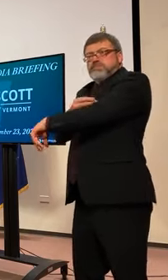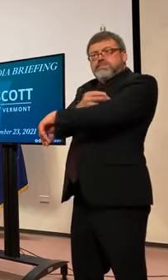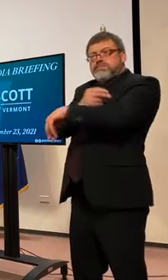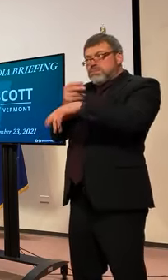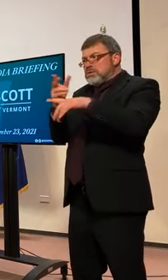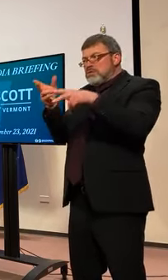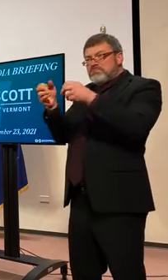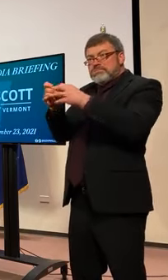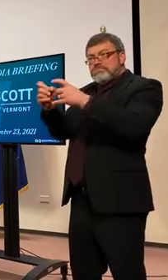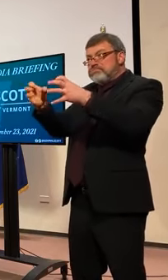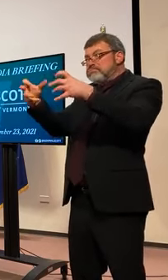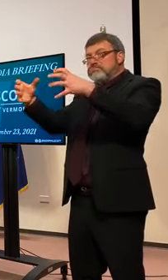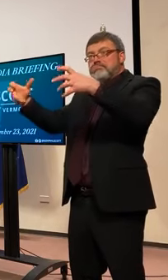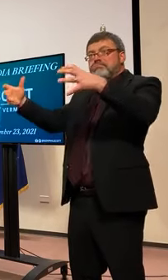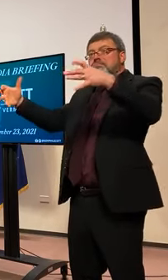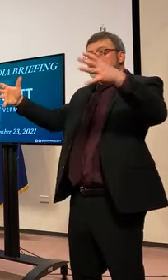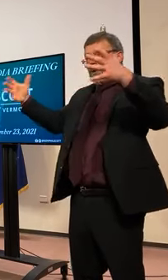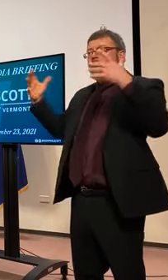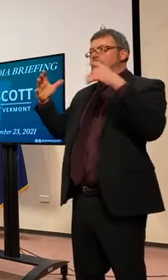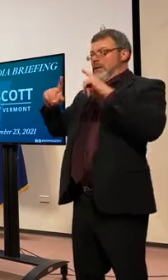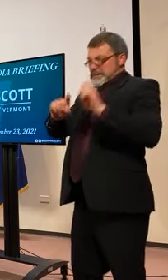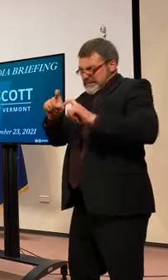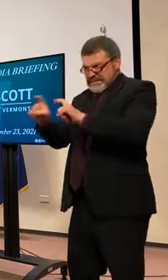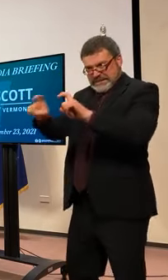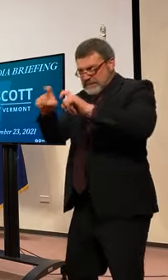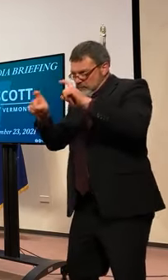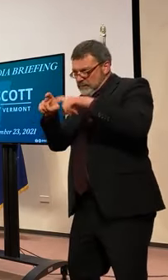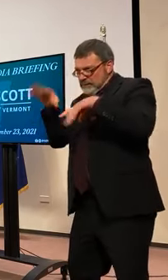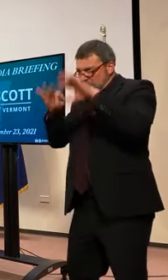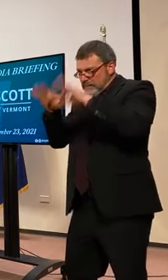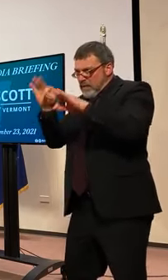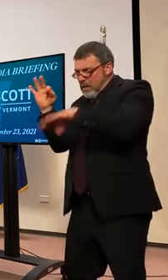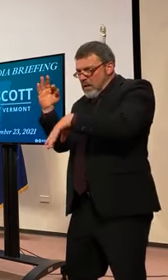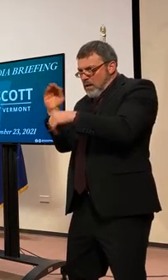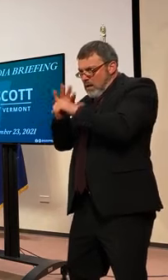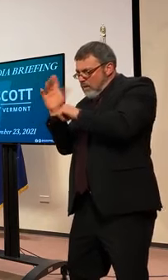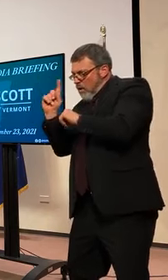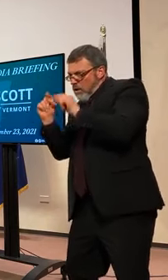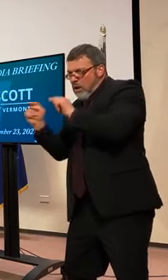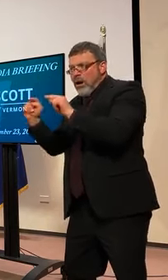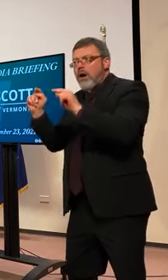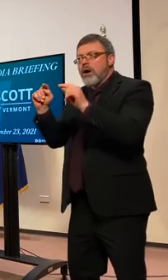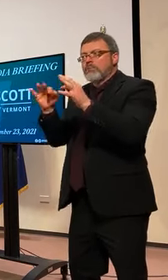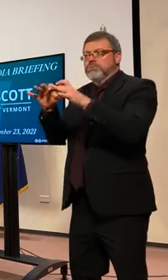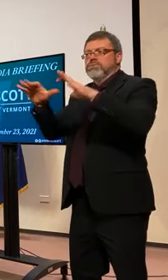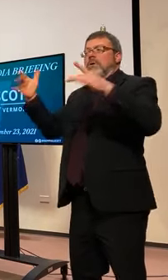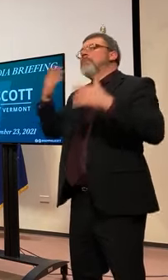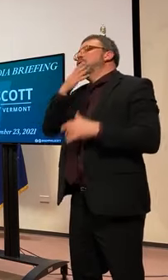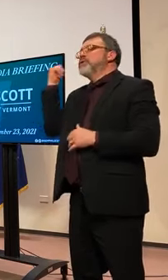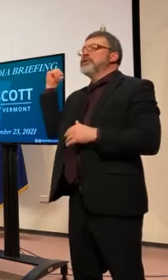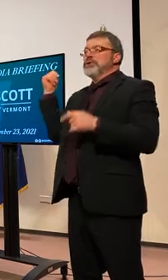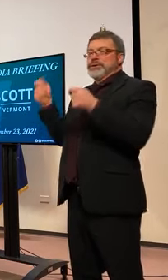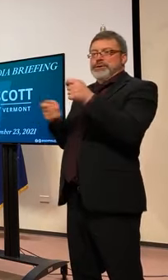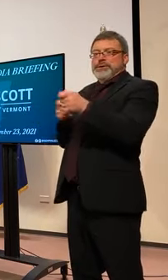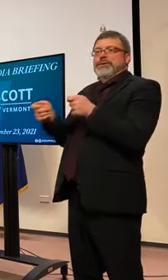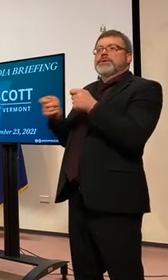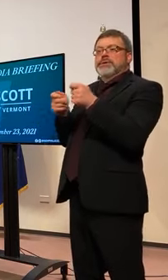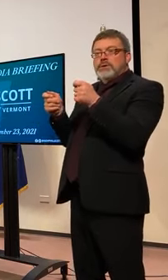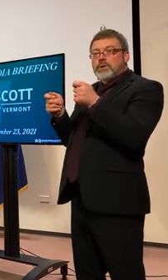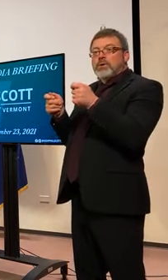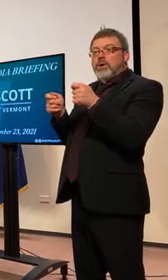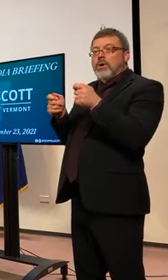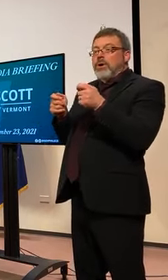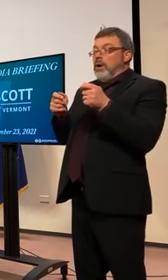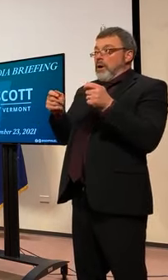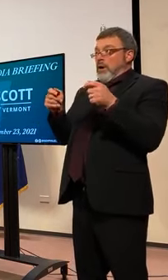better. The smaller the group, the lower the risk. If you're getting a group together, consider finding a